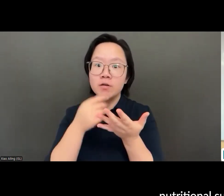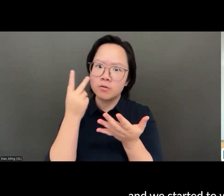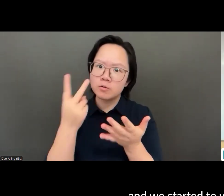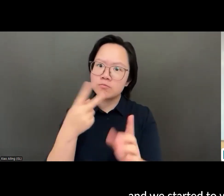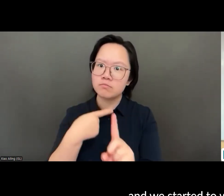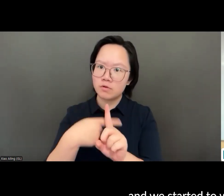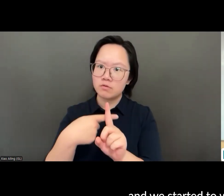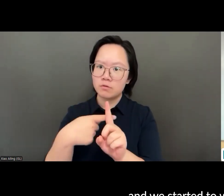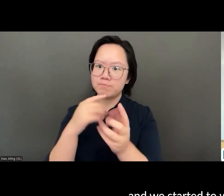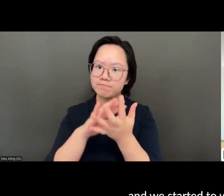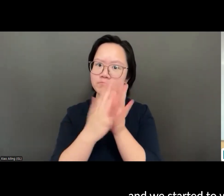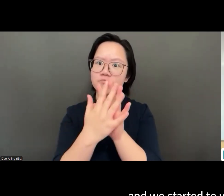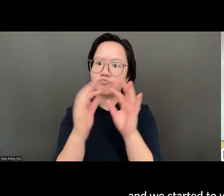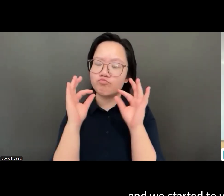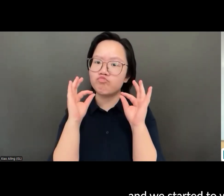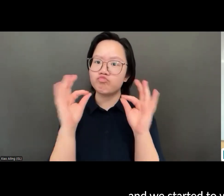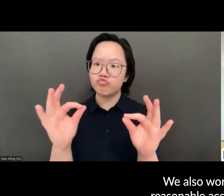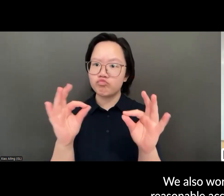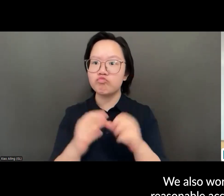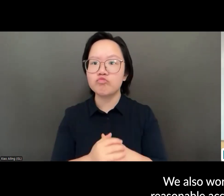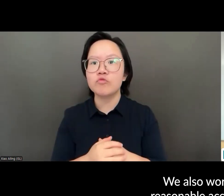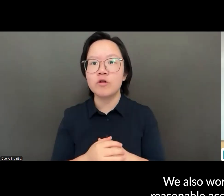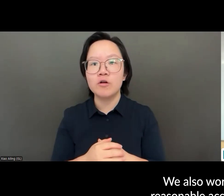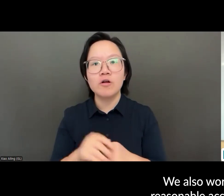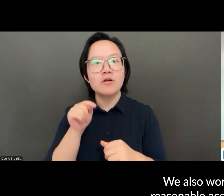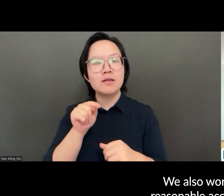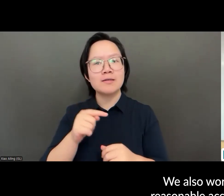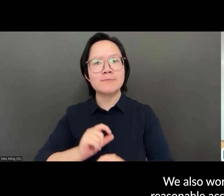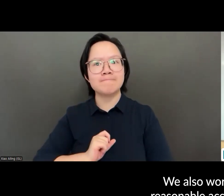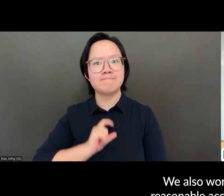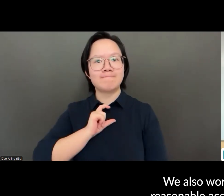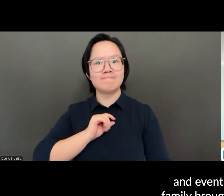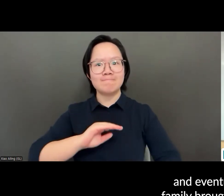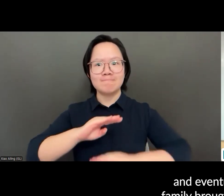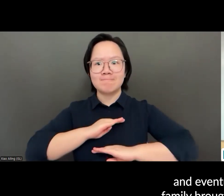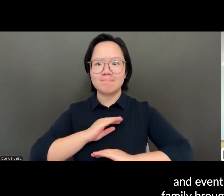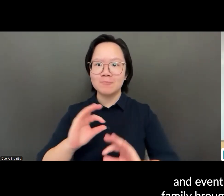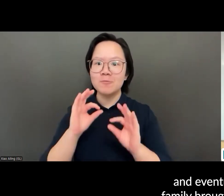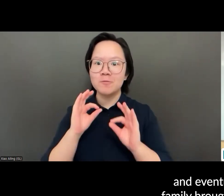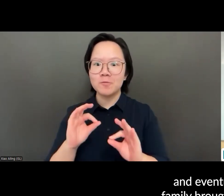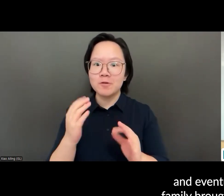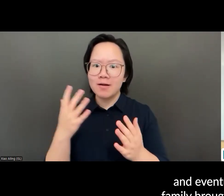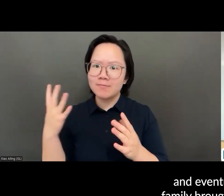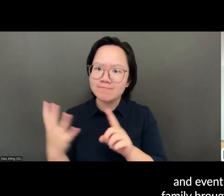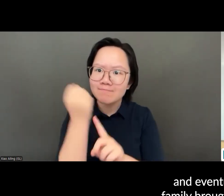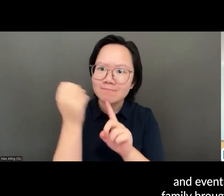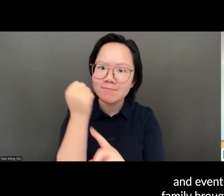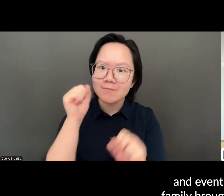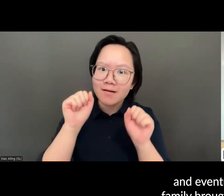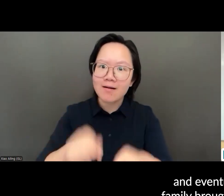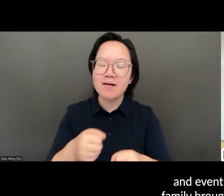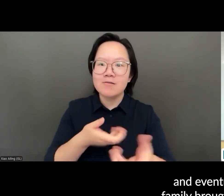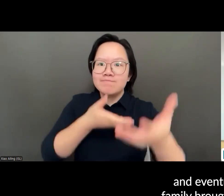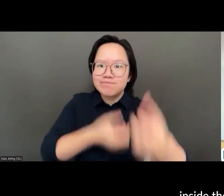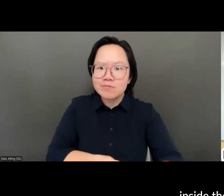plans, and we started to work through that. We also worked on the reasonable accommodation, and eventually the family